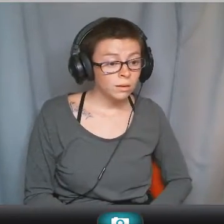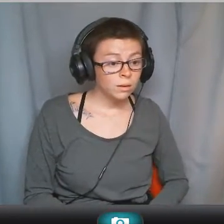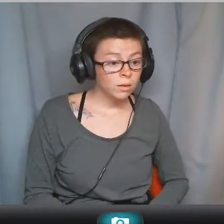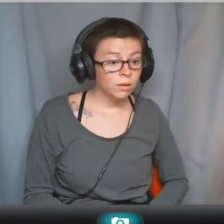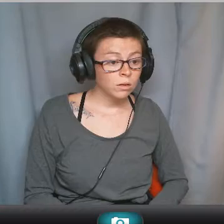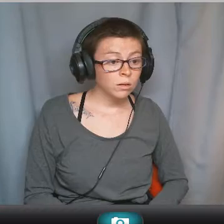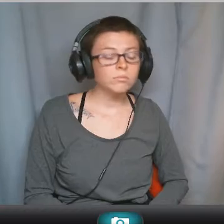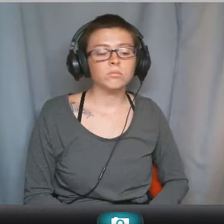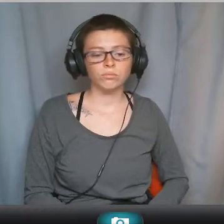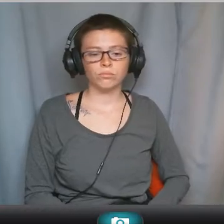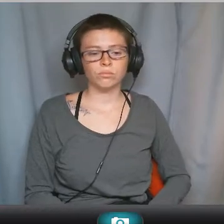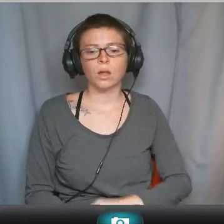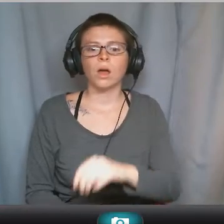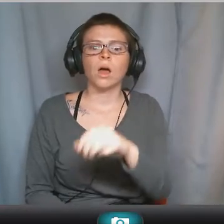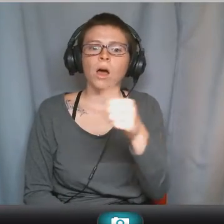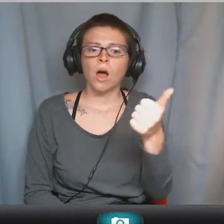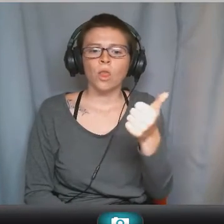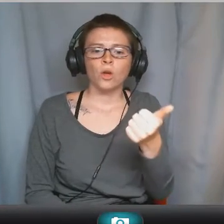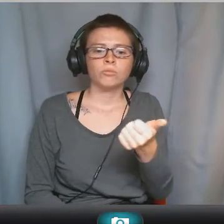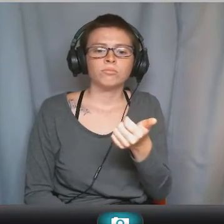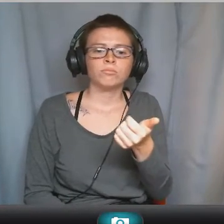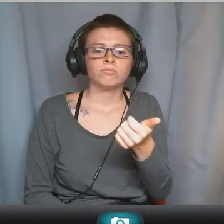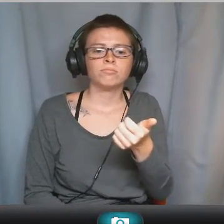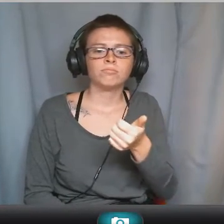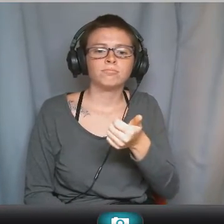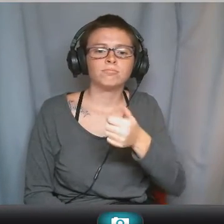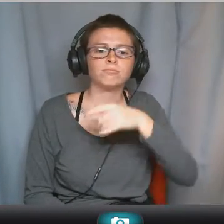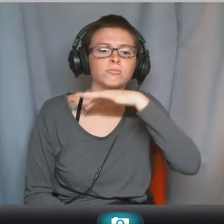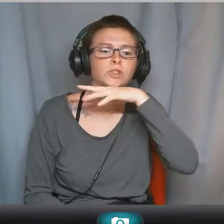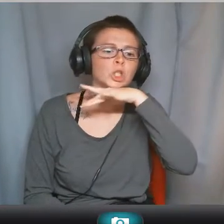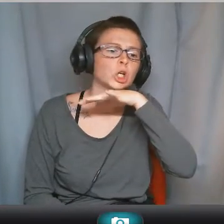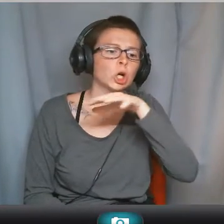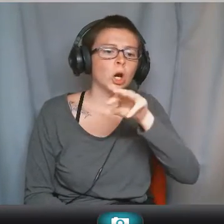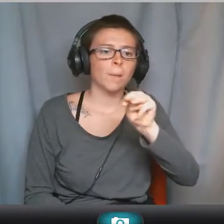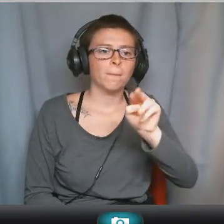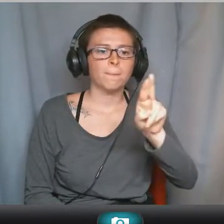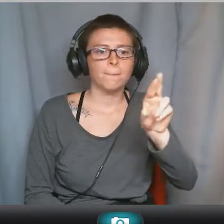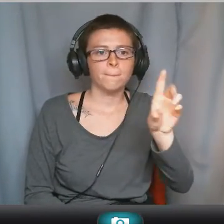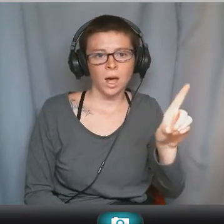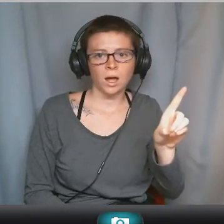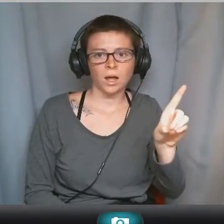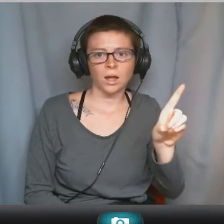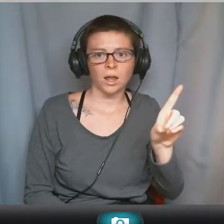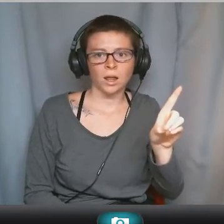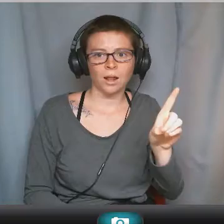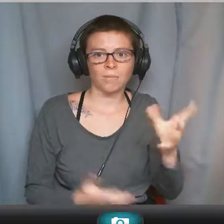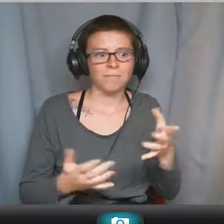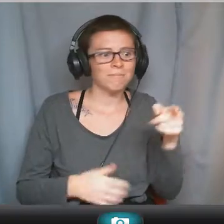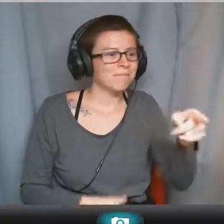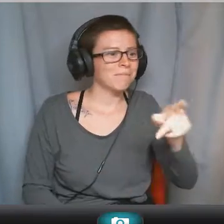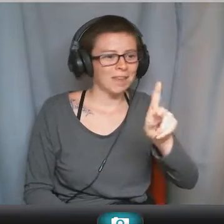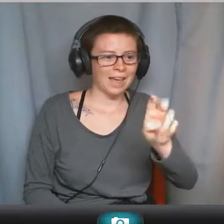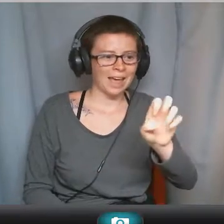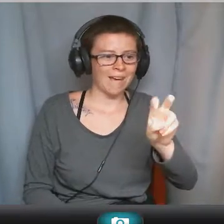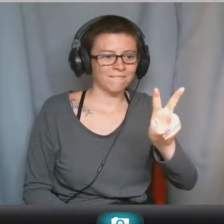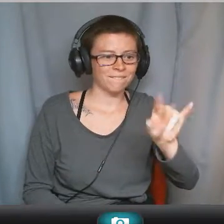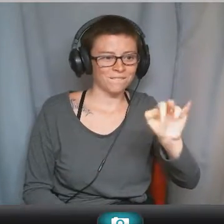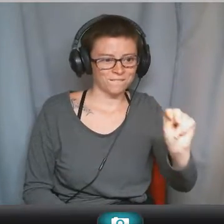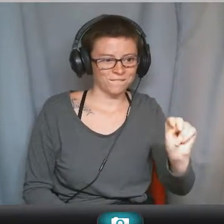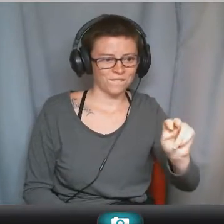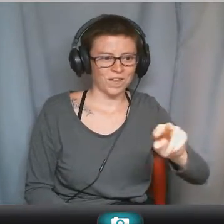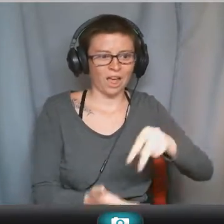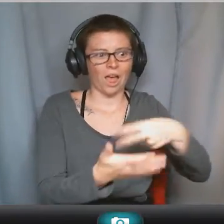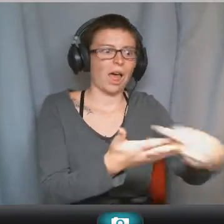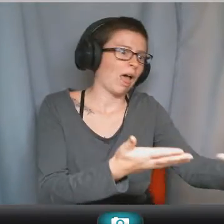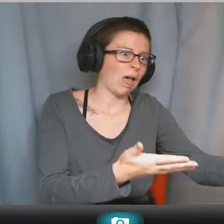What about all that mud that's out there now that Kevin fell into today? It dries up. And what helps